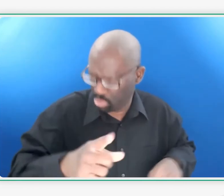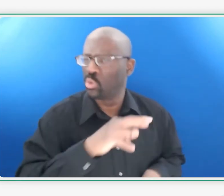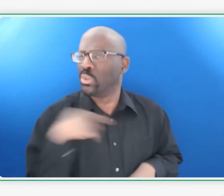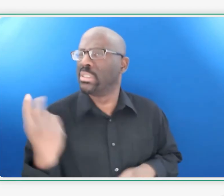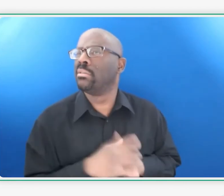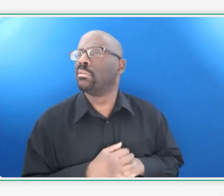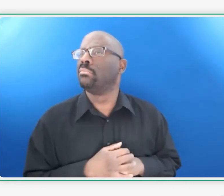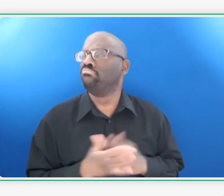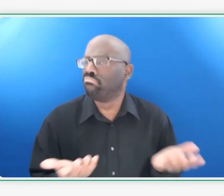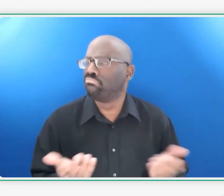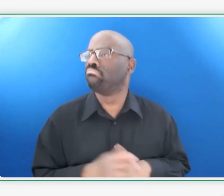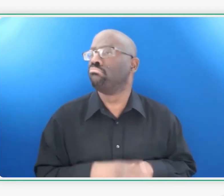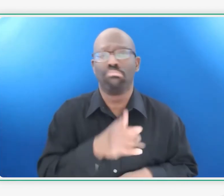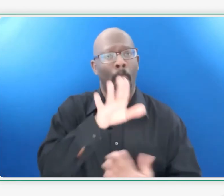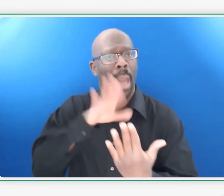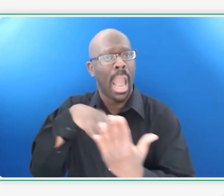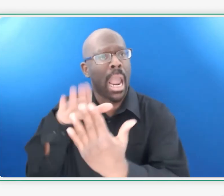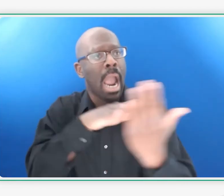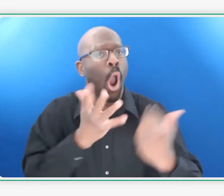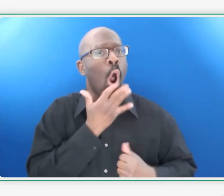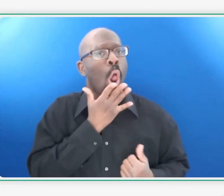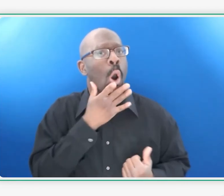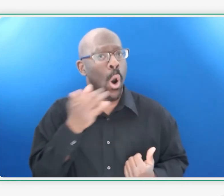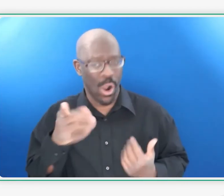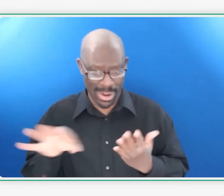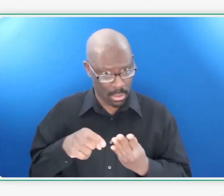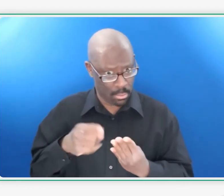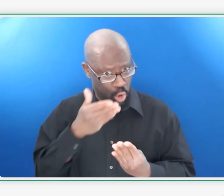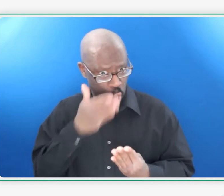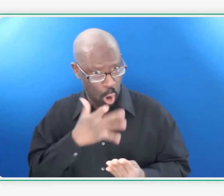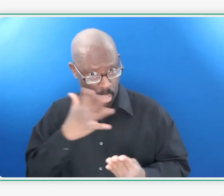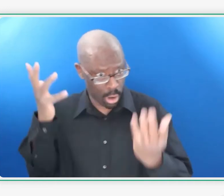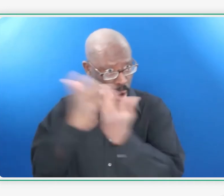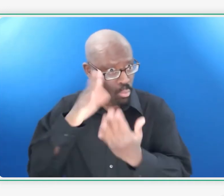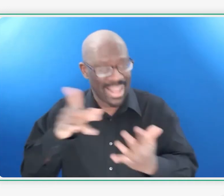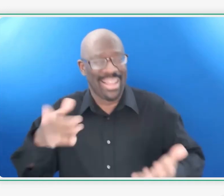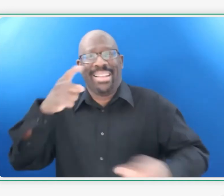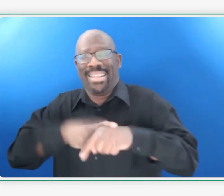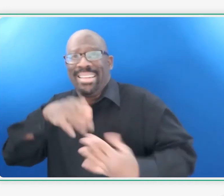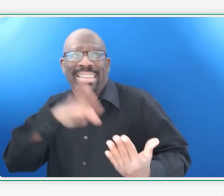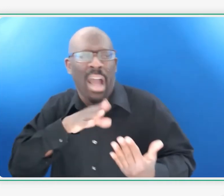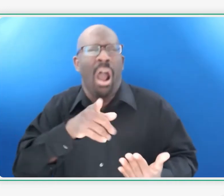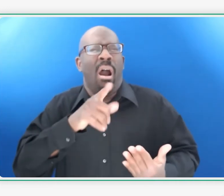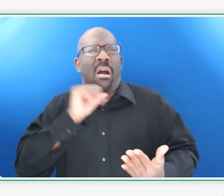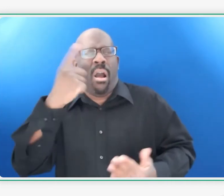Maybe you want to buy a new computer, but you're not sure which one. There's risk in that. Or maybe at home you want to paint a new